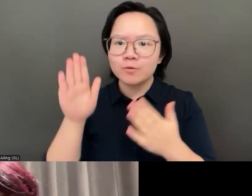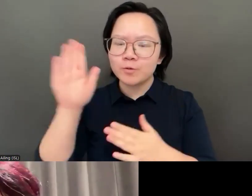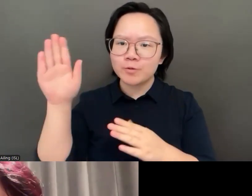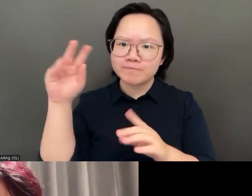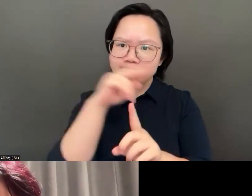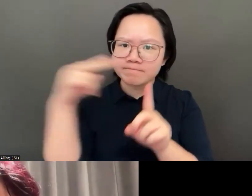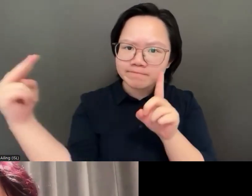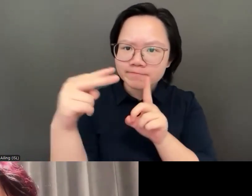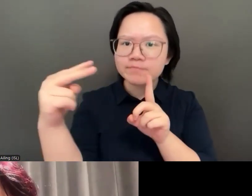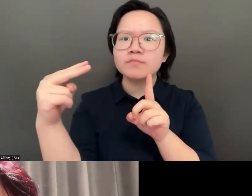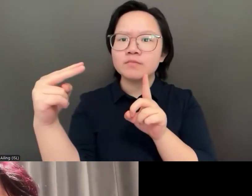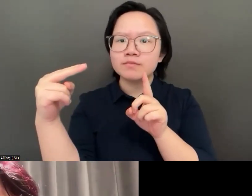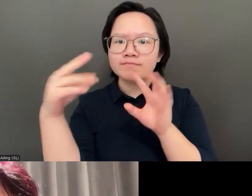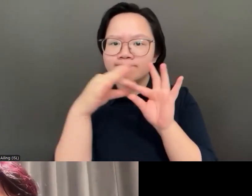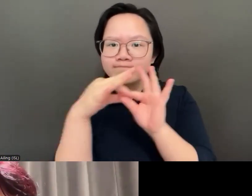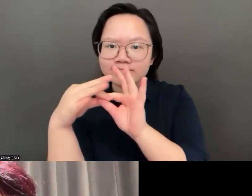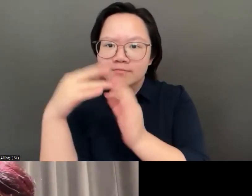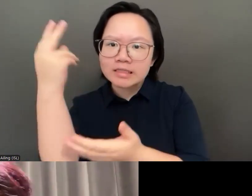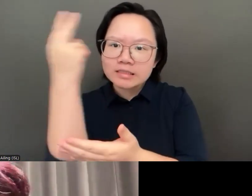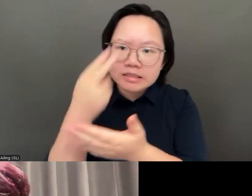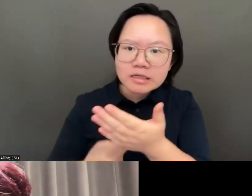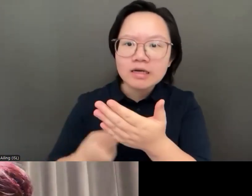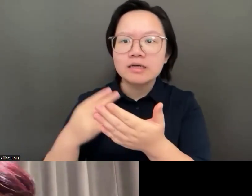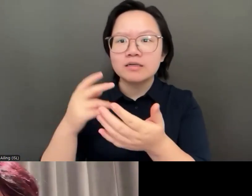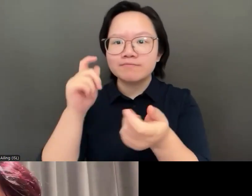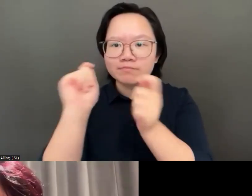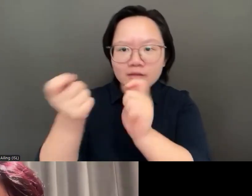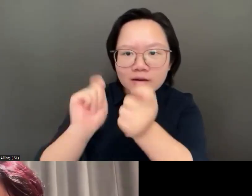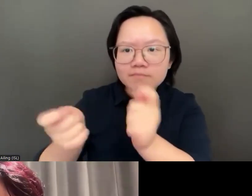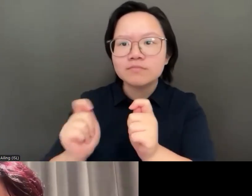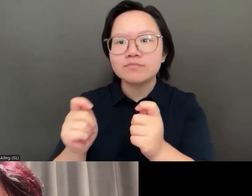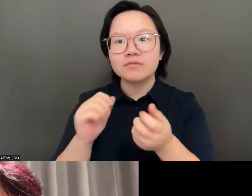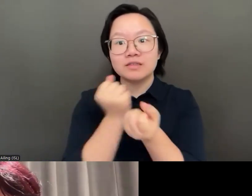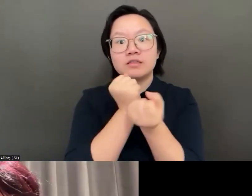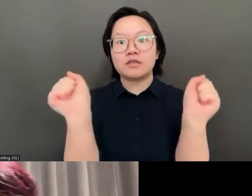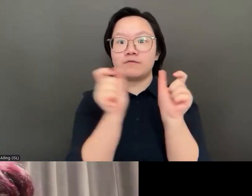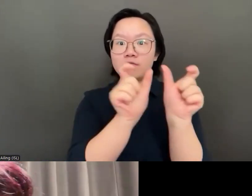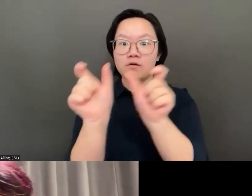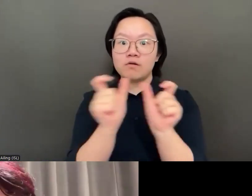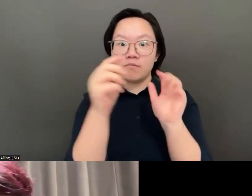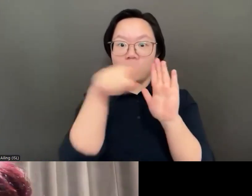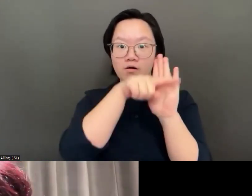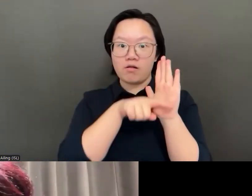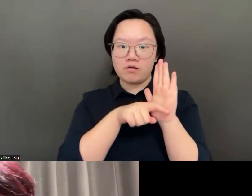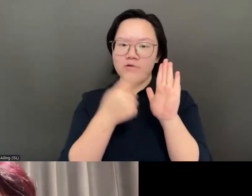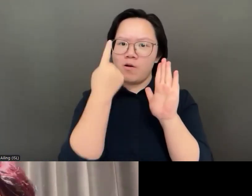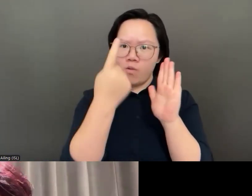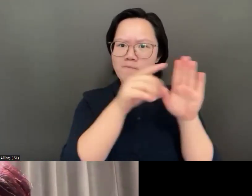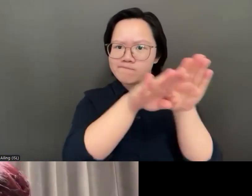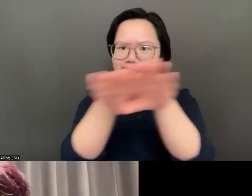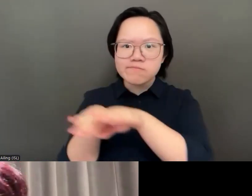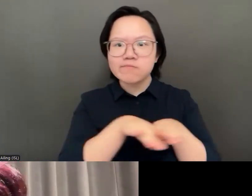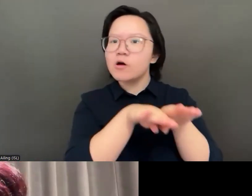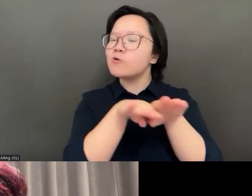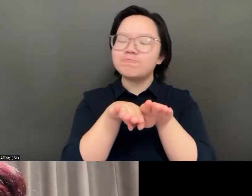and the specific considerations we build in to make sure that accessible mechanisms work for all of the different